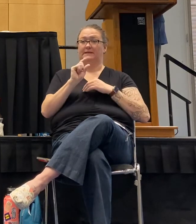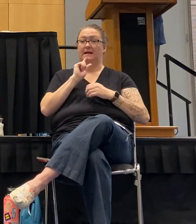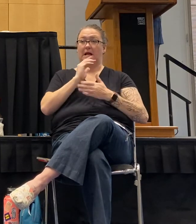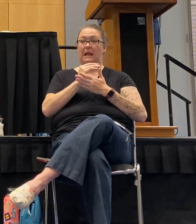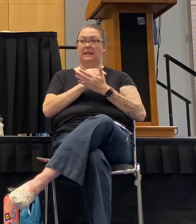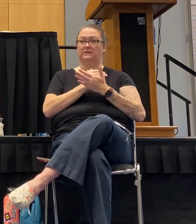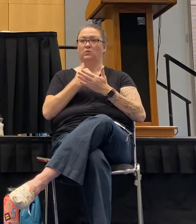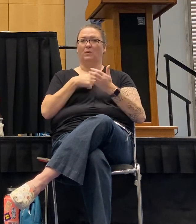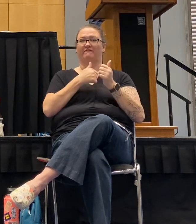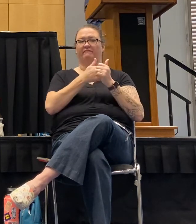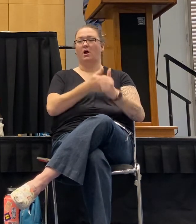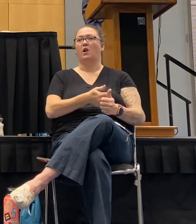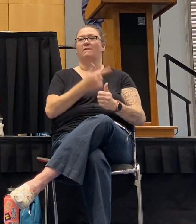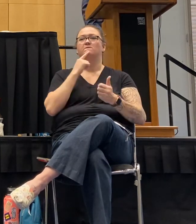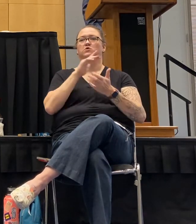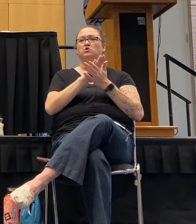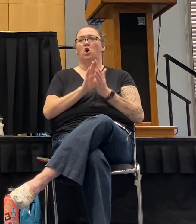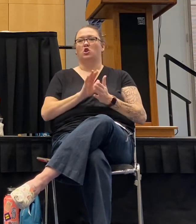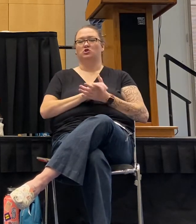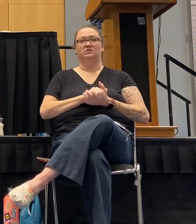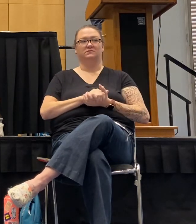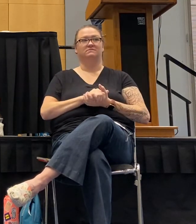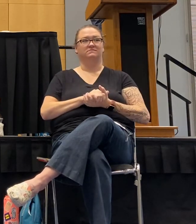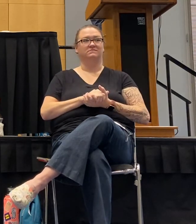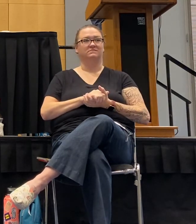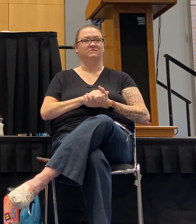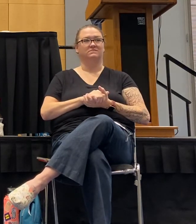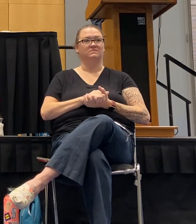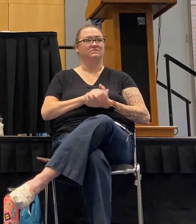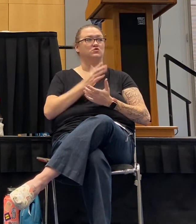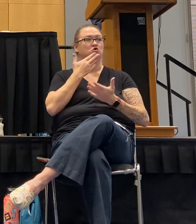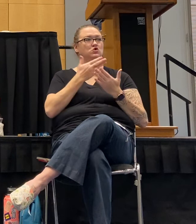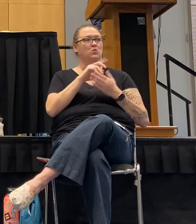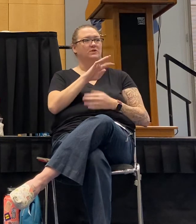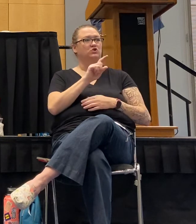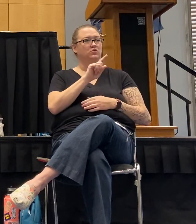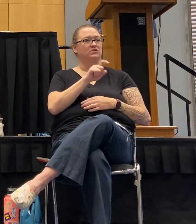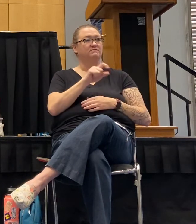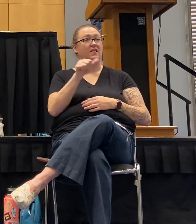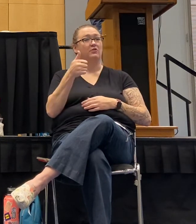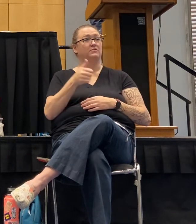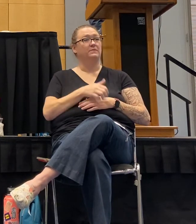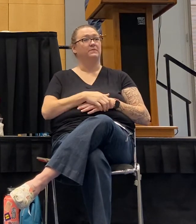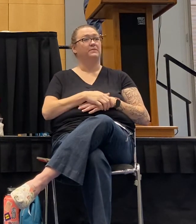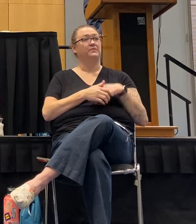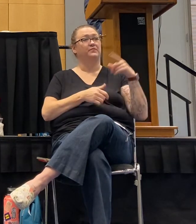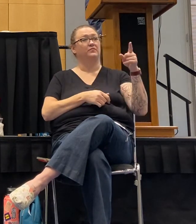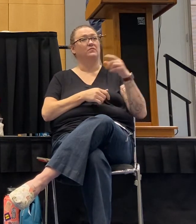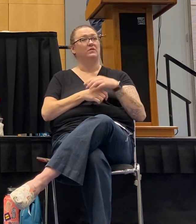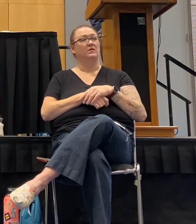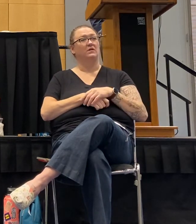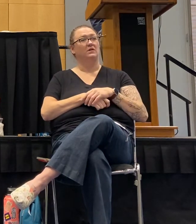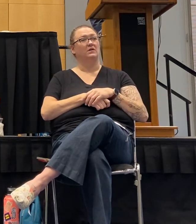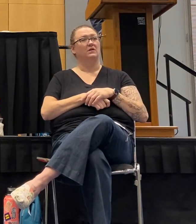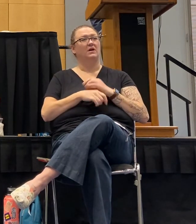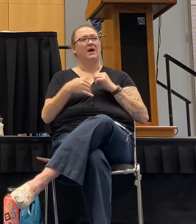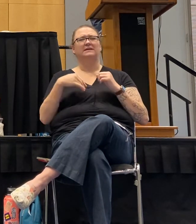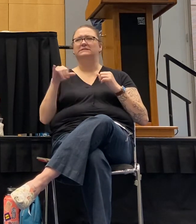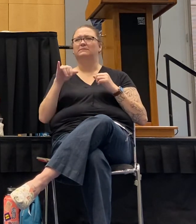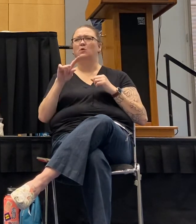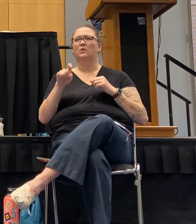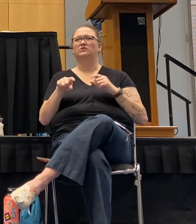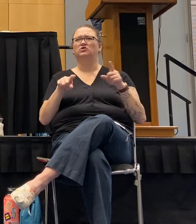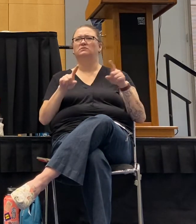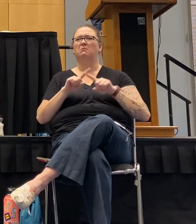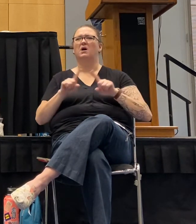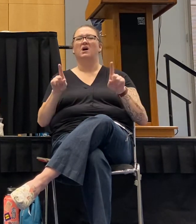list, and we follow that for the scholars as well. Great question. Others, yes? I actually have a very similar question,